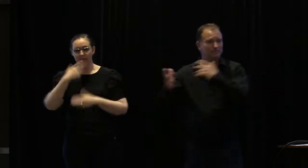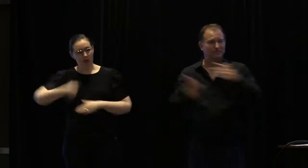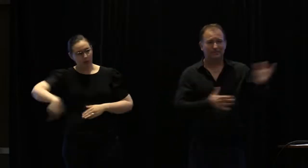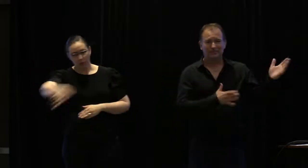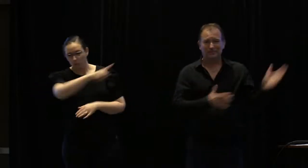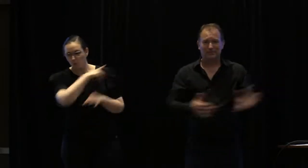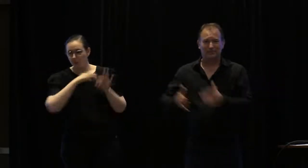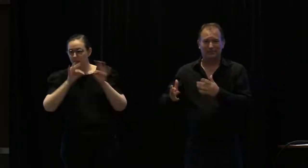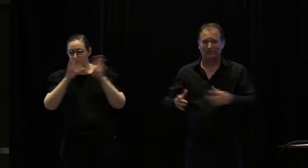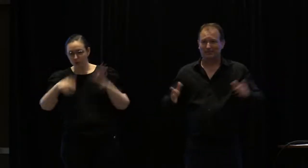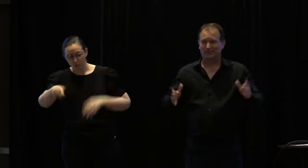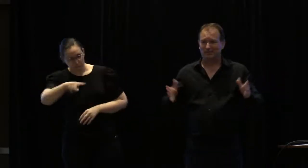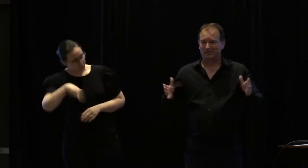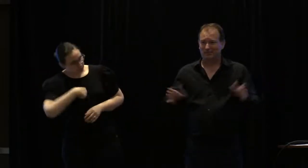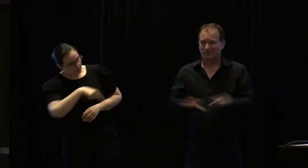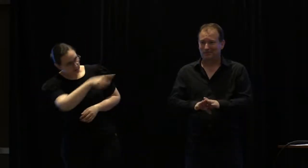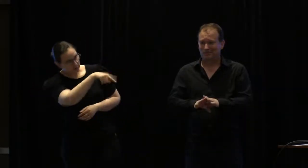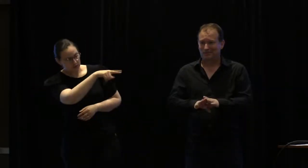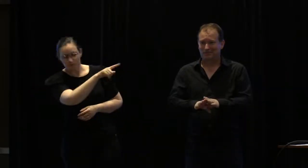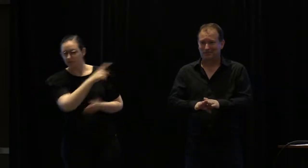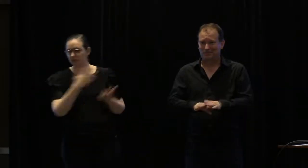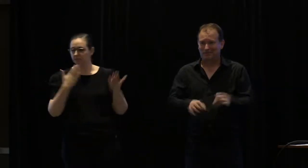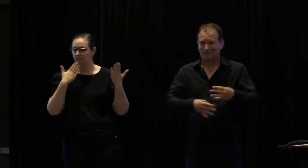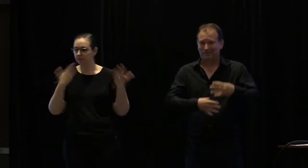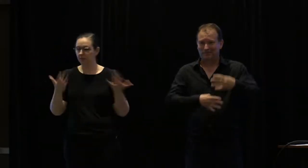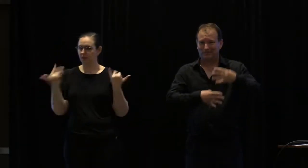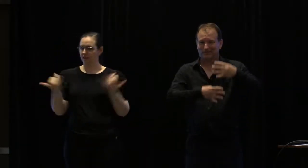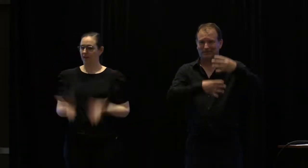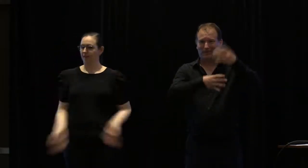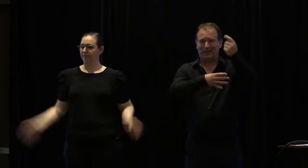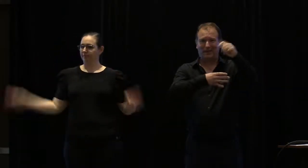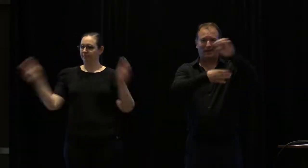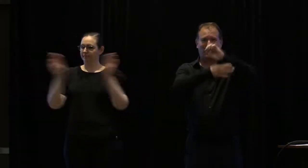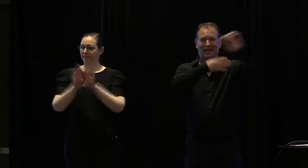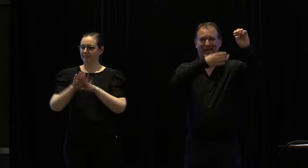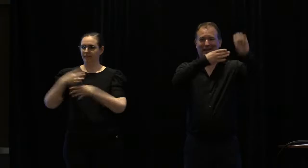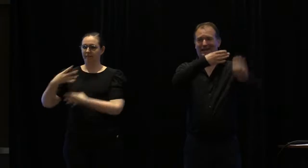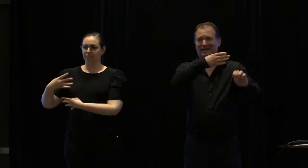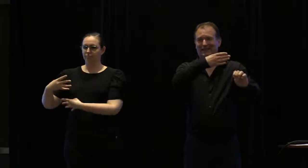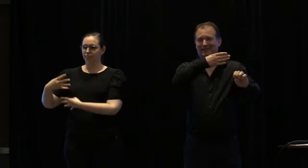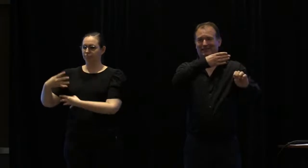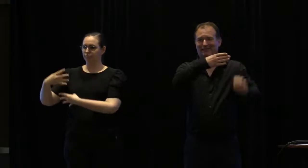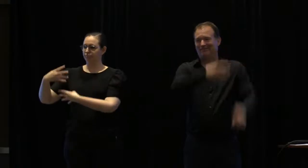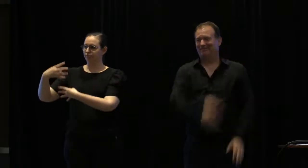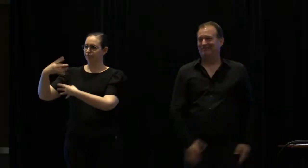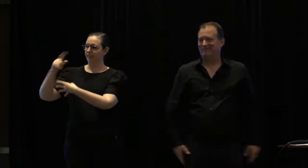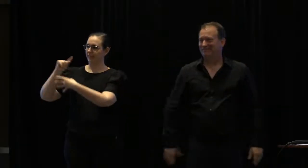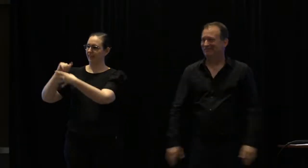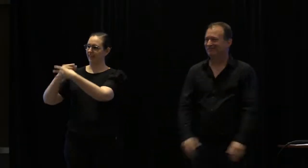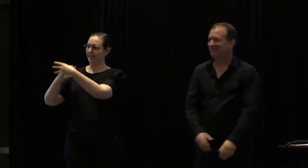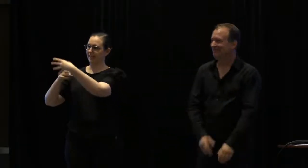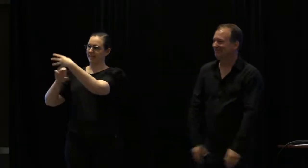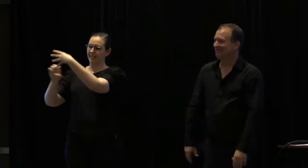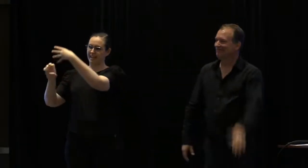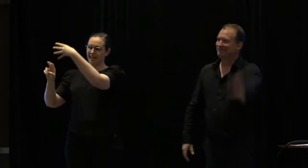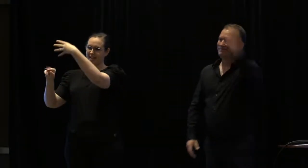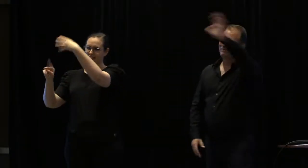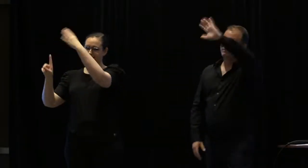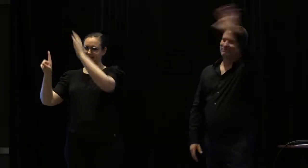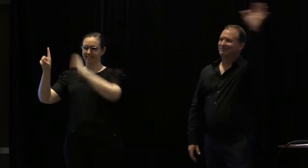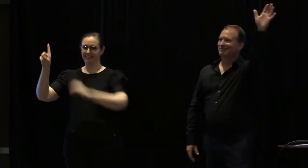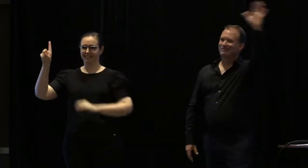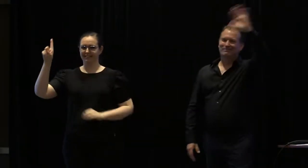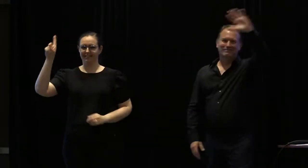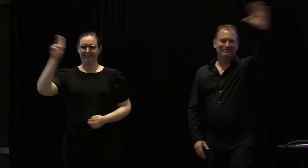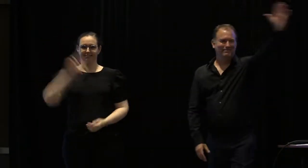it's time for cake. So everyone, don't rush over to the table, but I'm going to tell you the cake's not going to be there forever. Thank